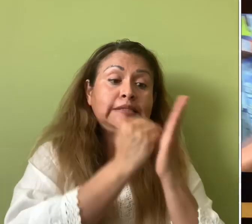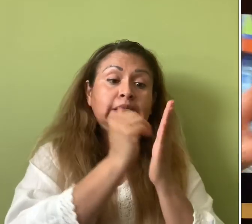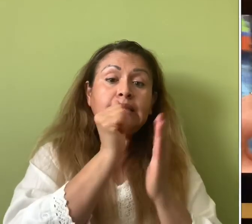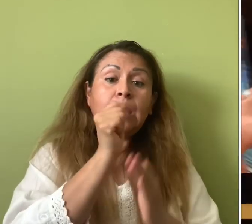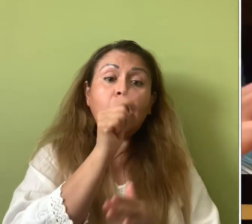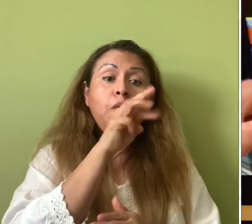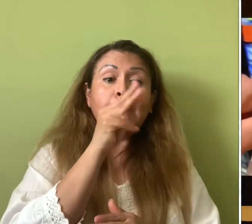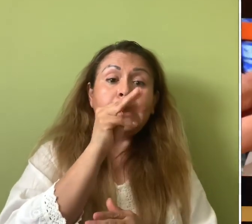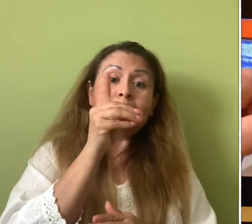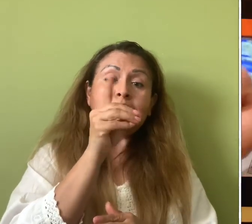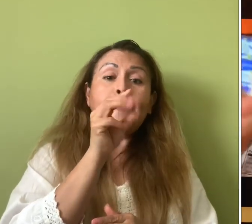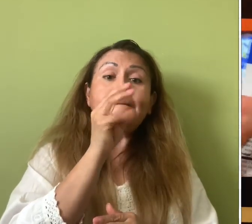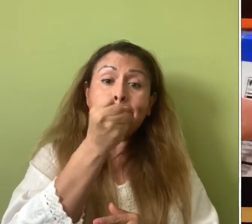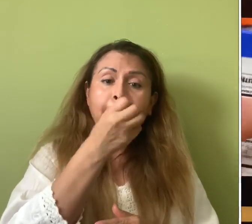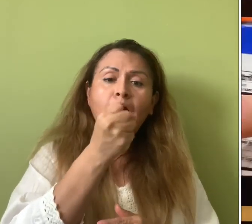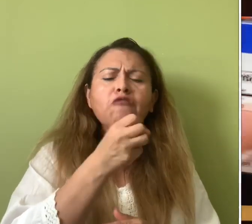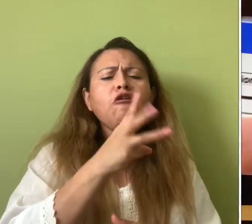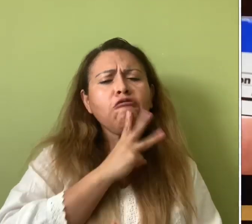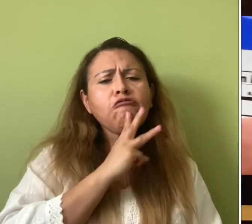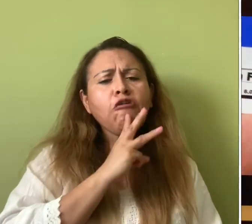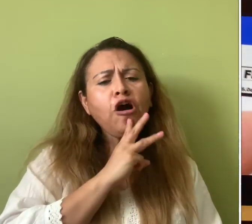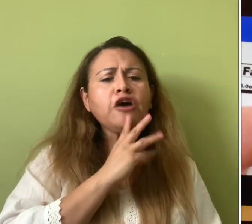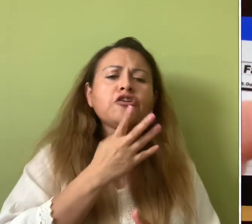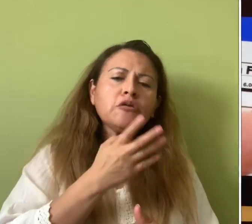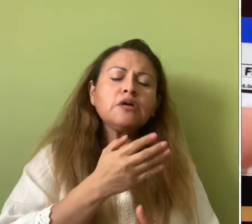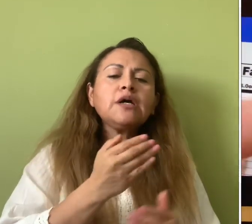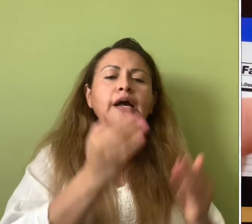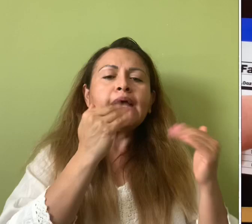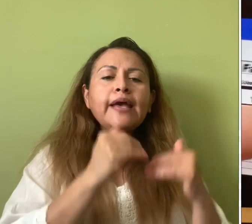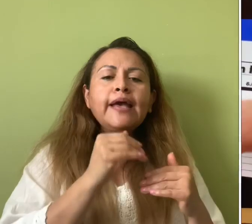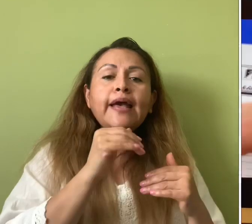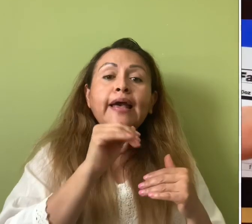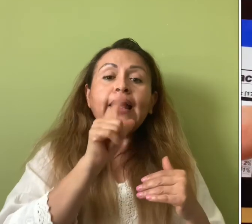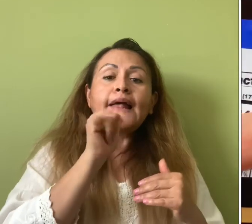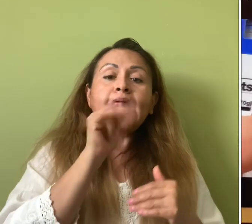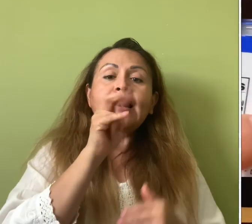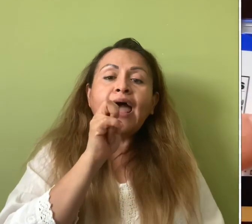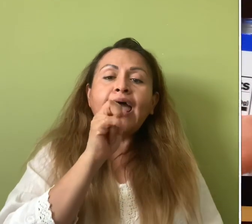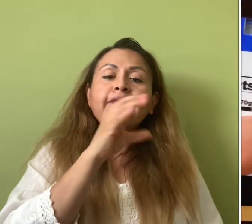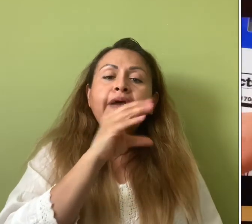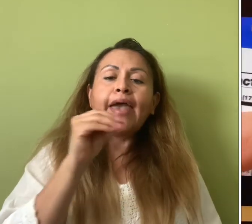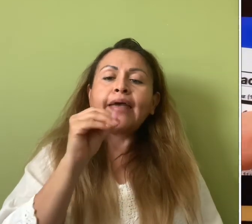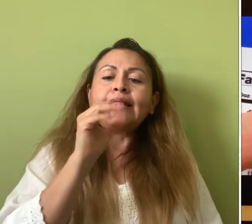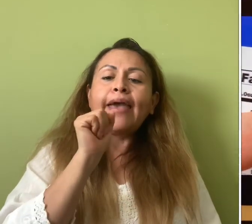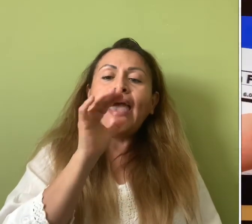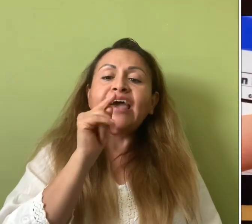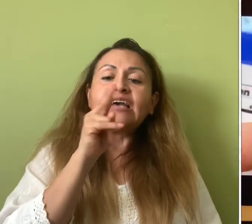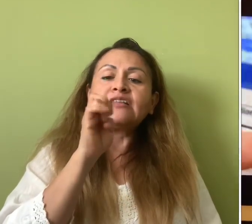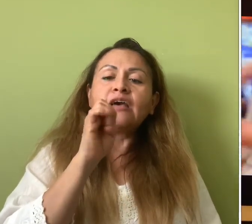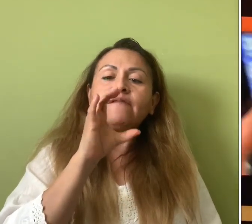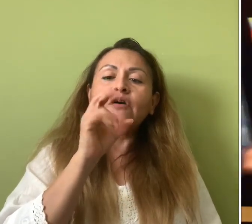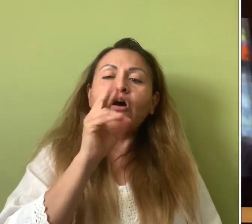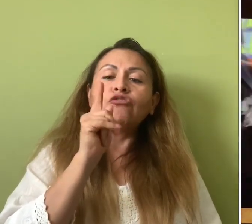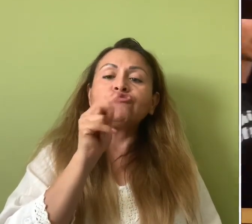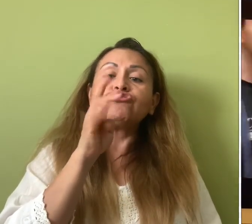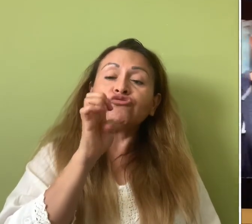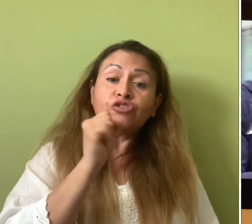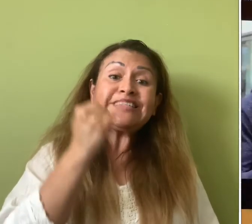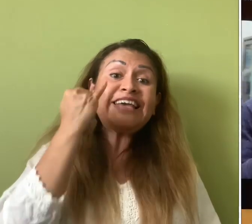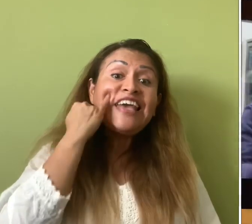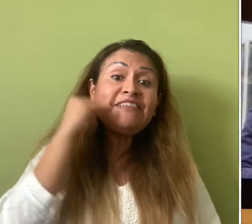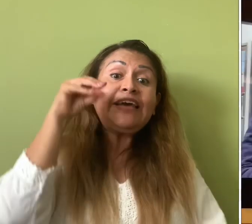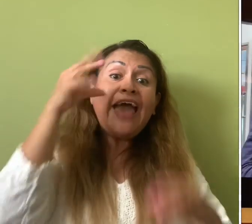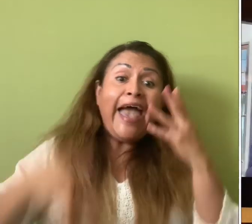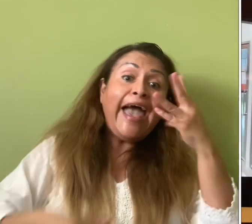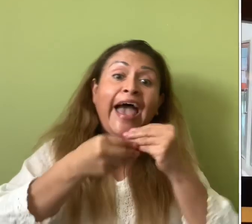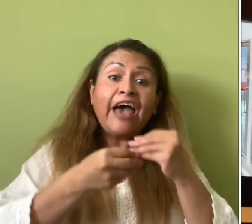milk, water, a couple emulsifiers, that's totally normal, and live and active cultures. If they actually put the sugar in here, which they do at the